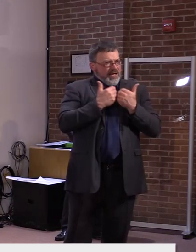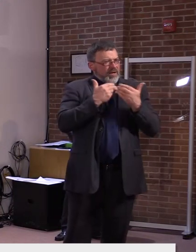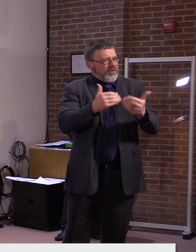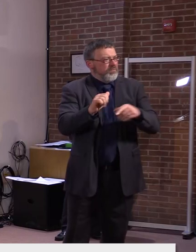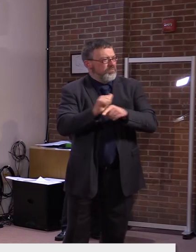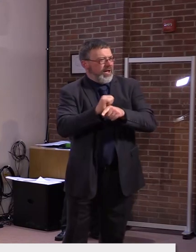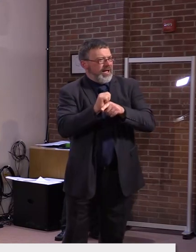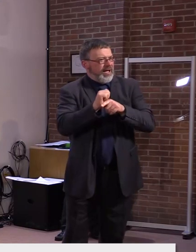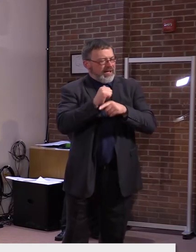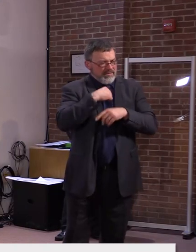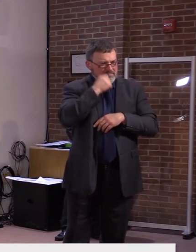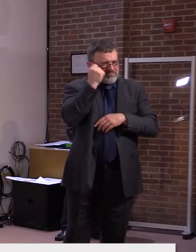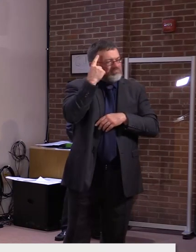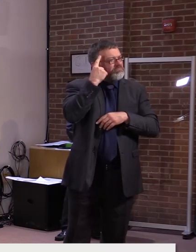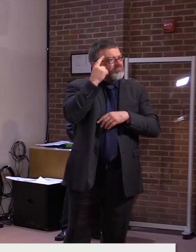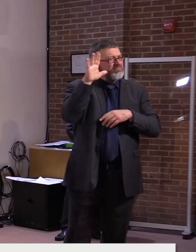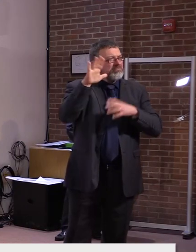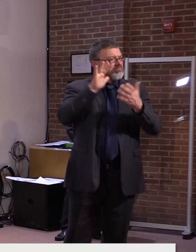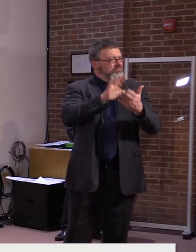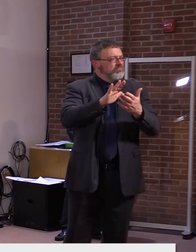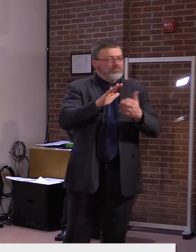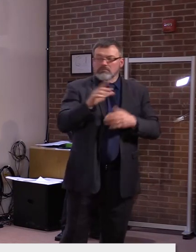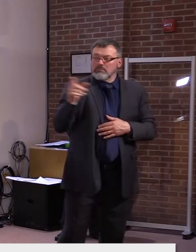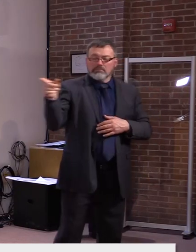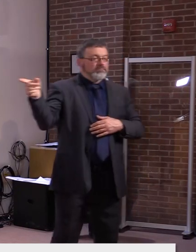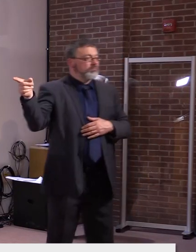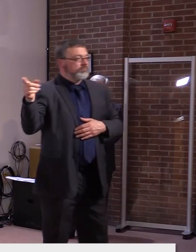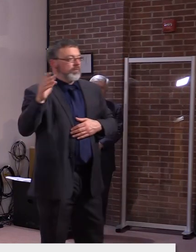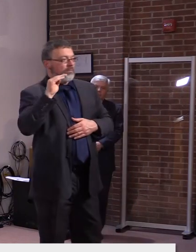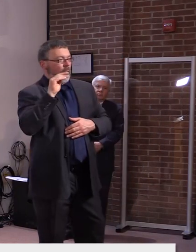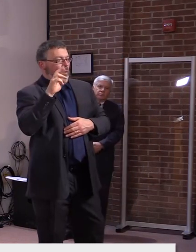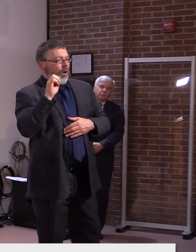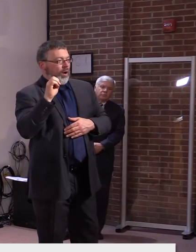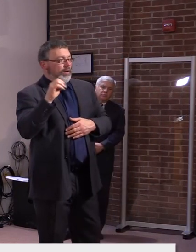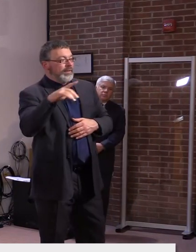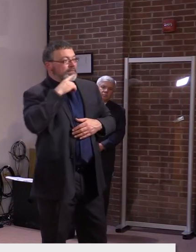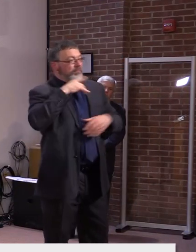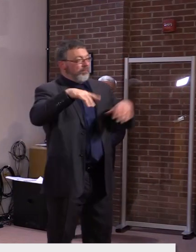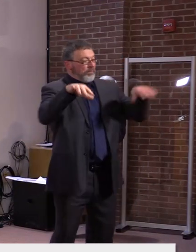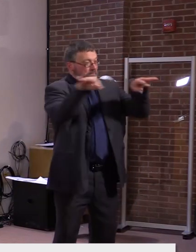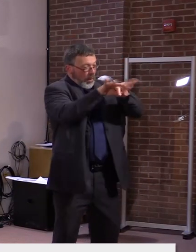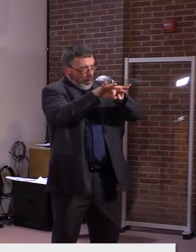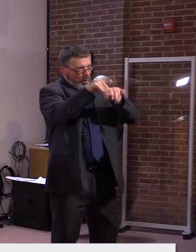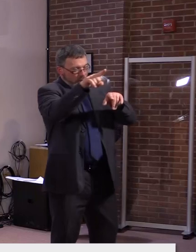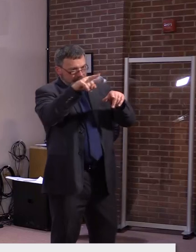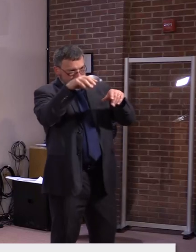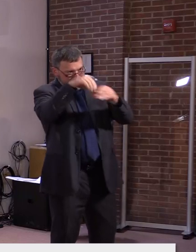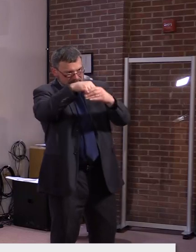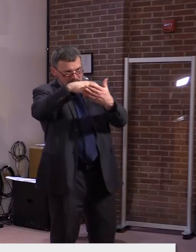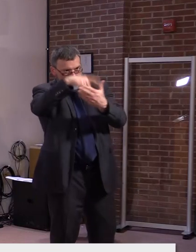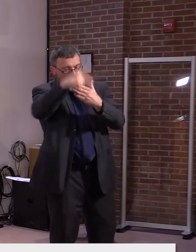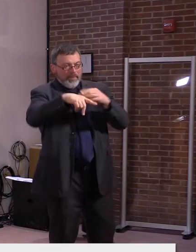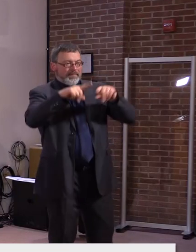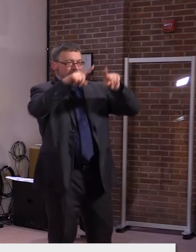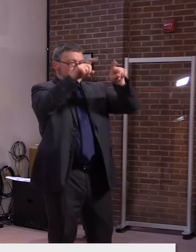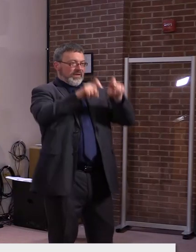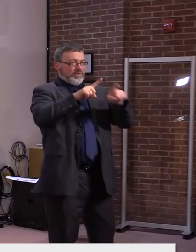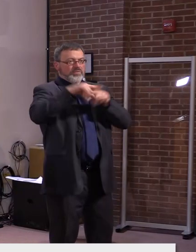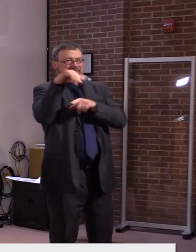So that would be true for schools that are administering a test to stay program. The test to stay